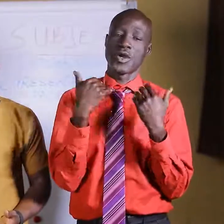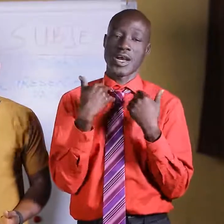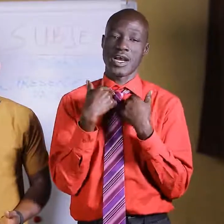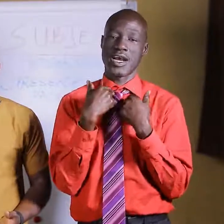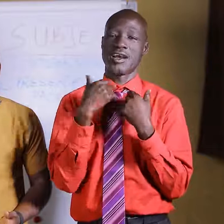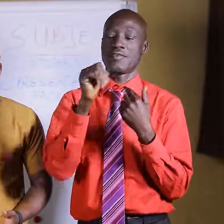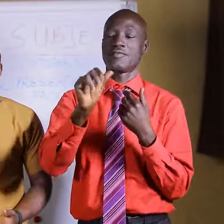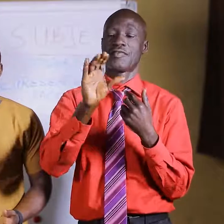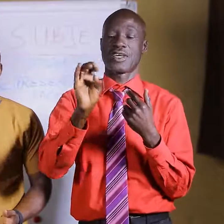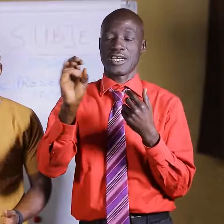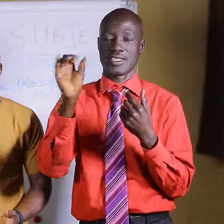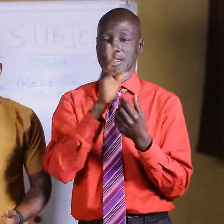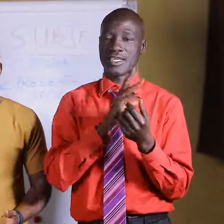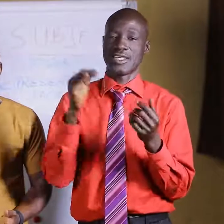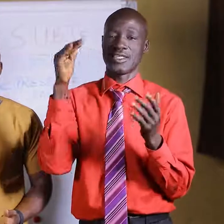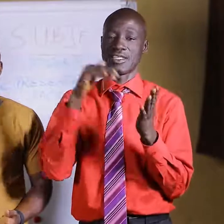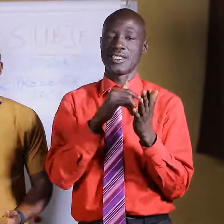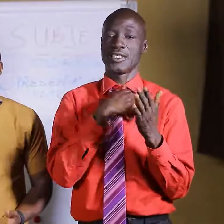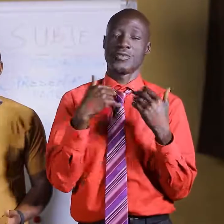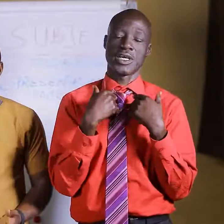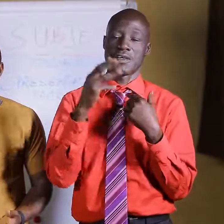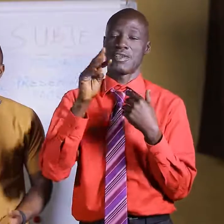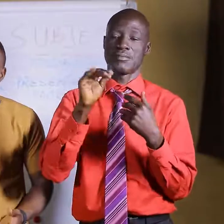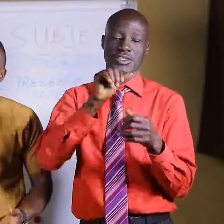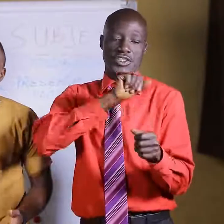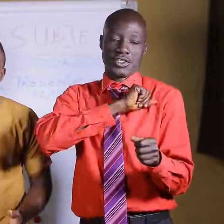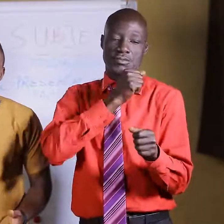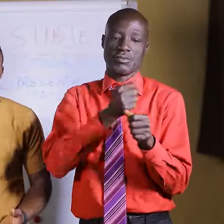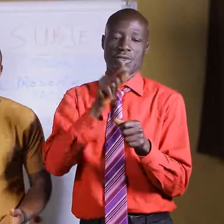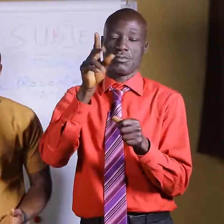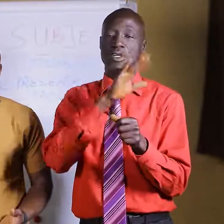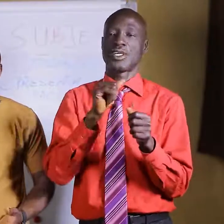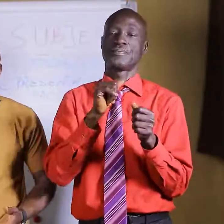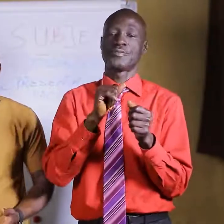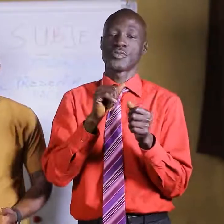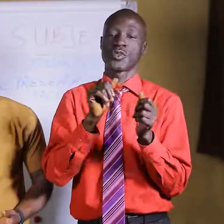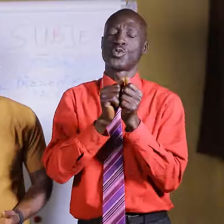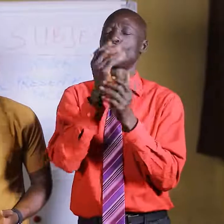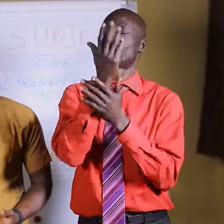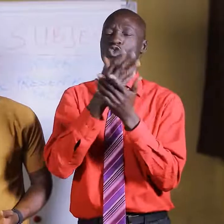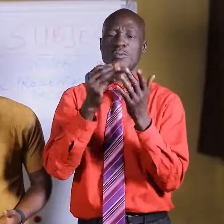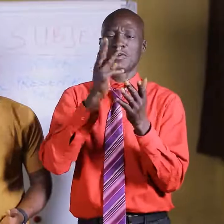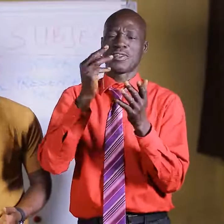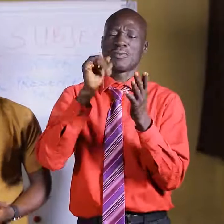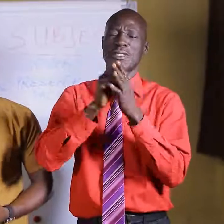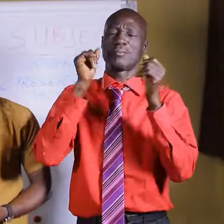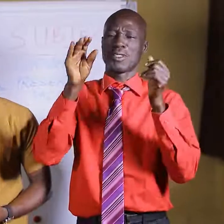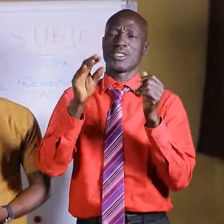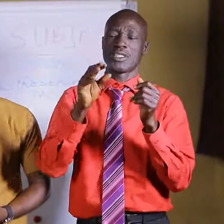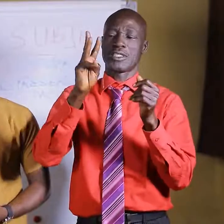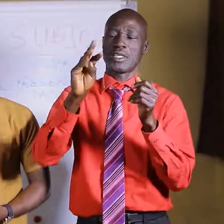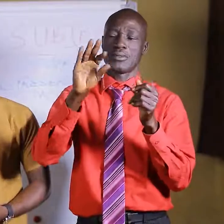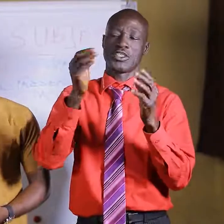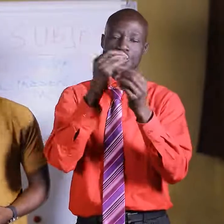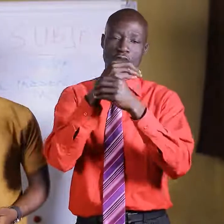Microsoft Access, we also have the Microsoft PowerPoint, among other packages that are embedded in Microsoft